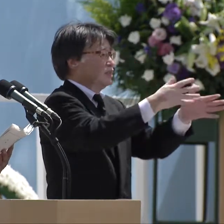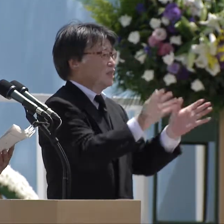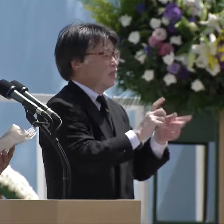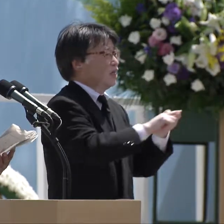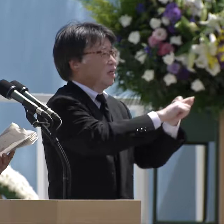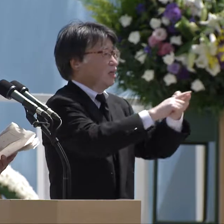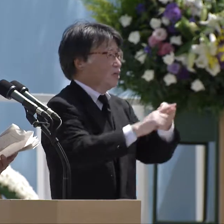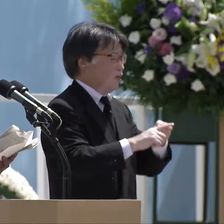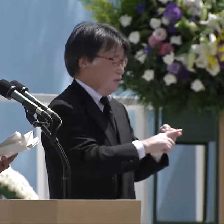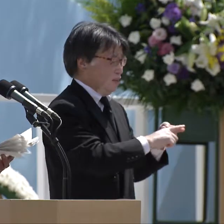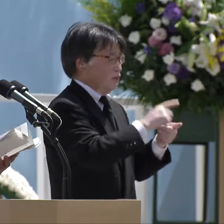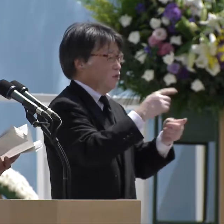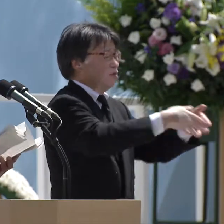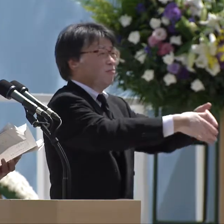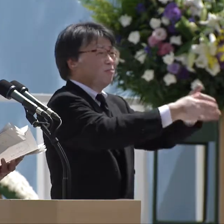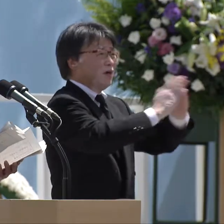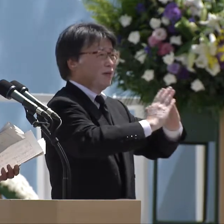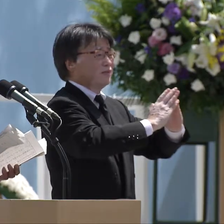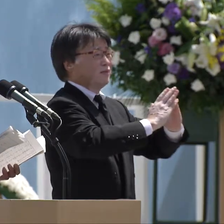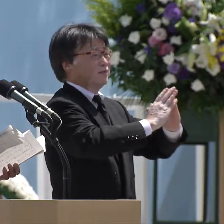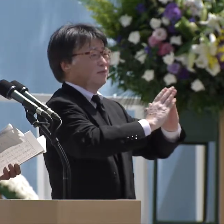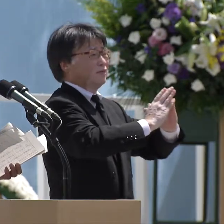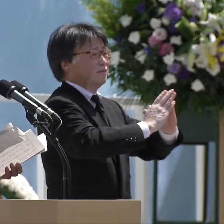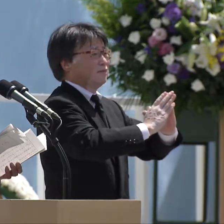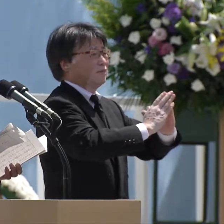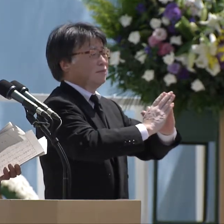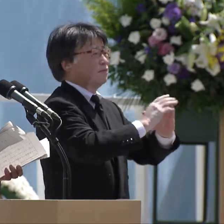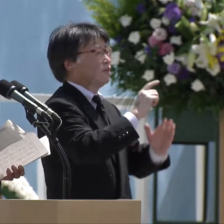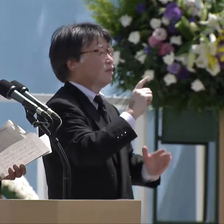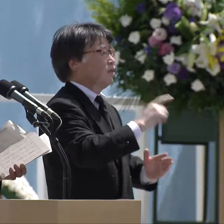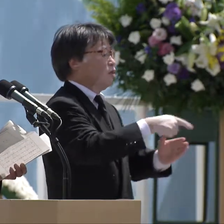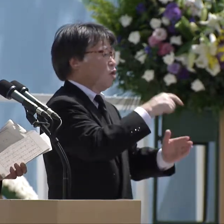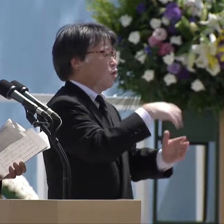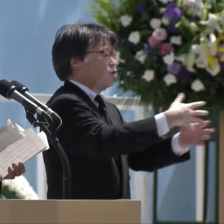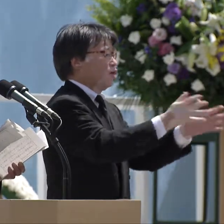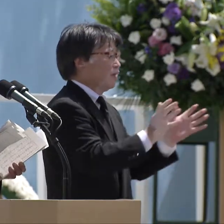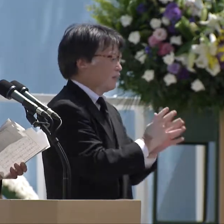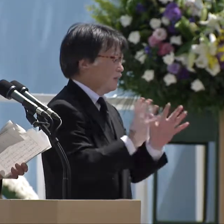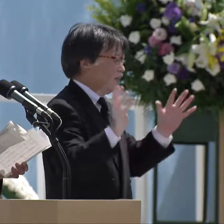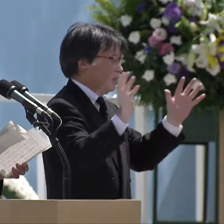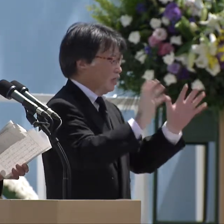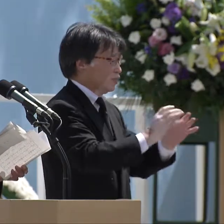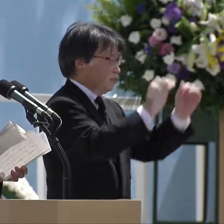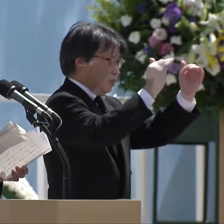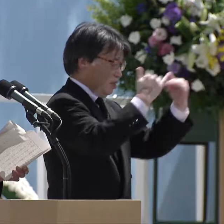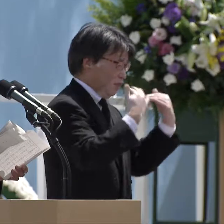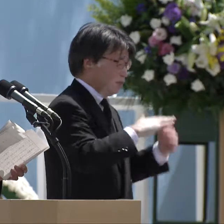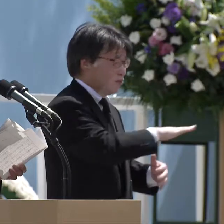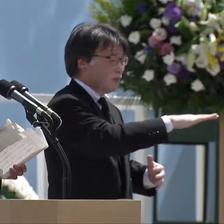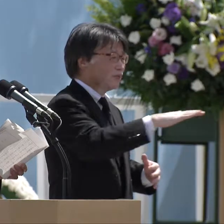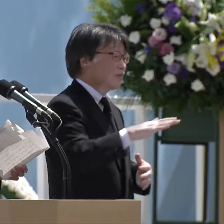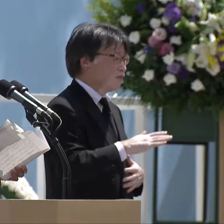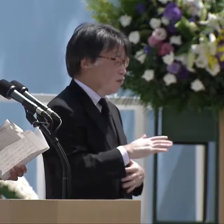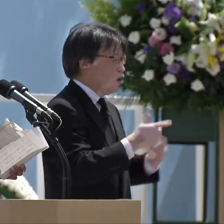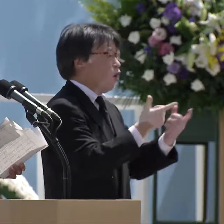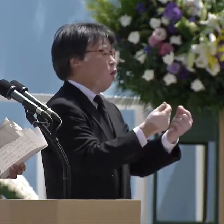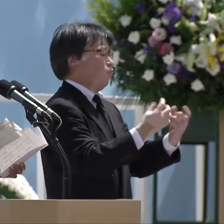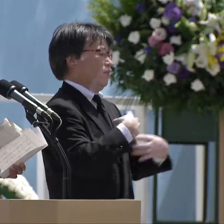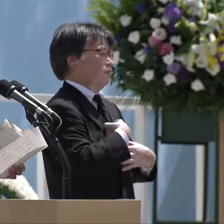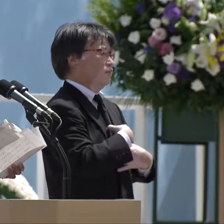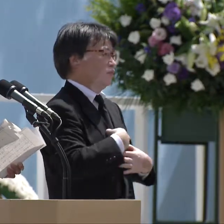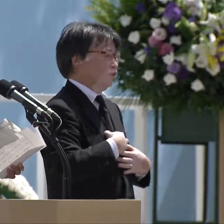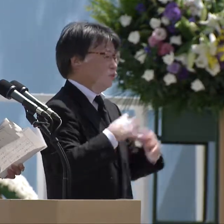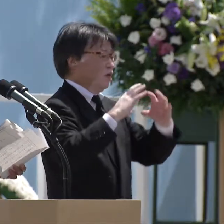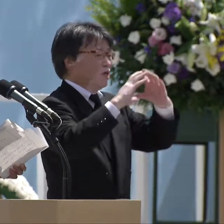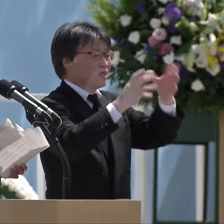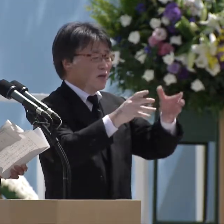of Atomic and Hydrogen Bomb Sufferers Organizations was formed in August 1956. Under the belief